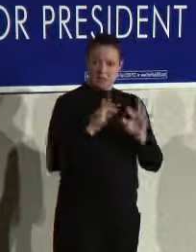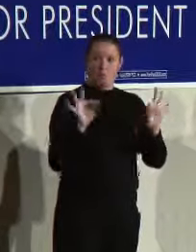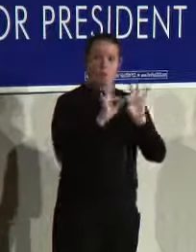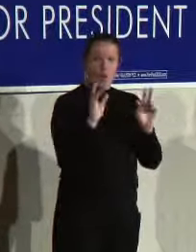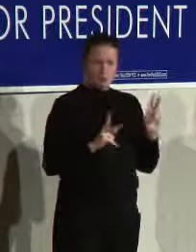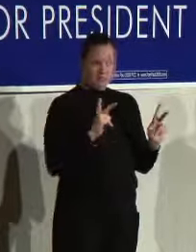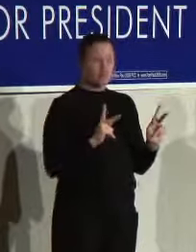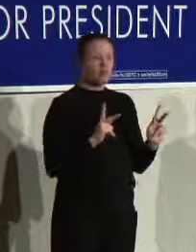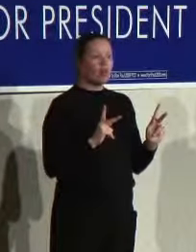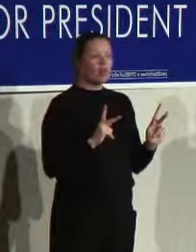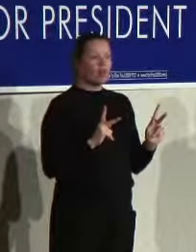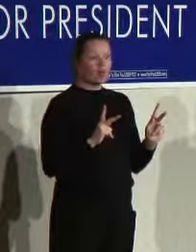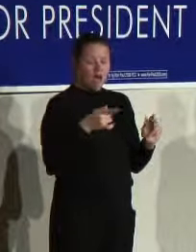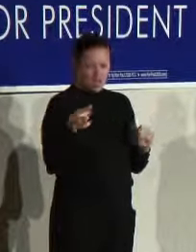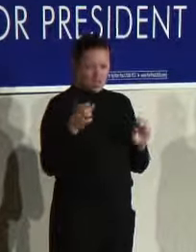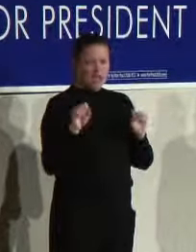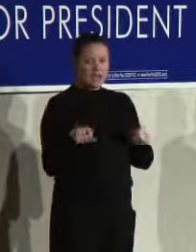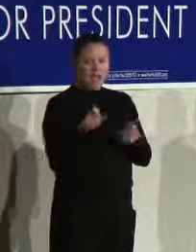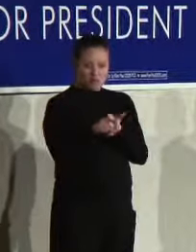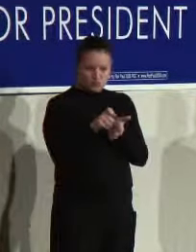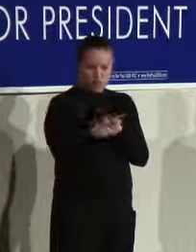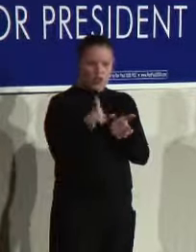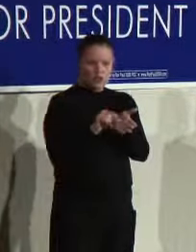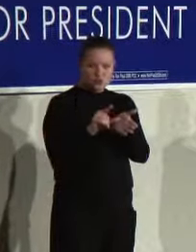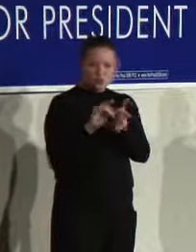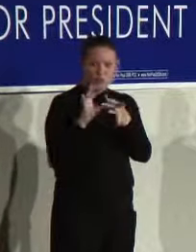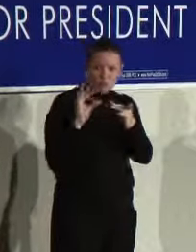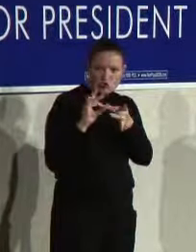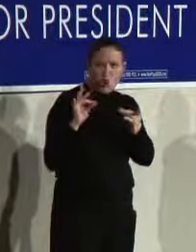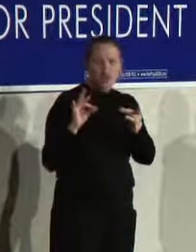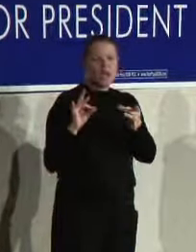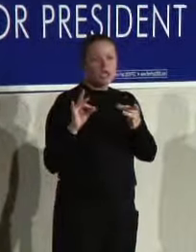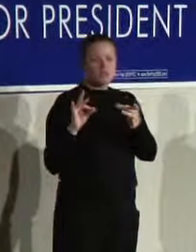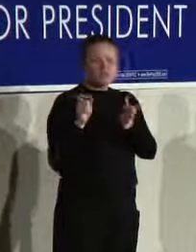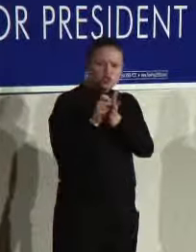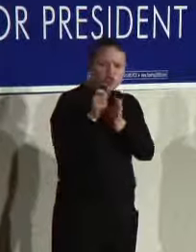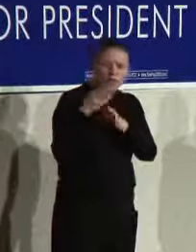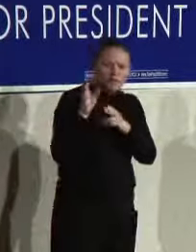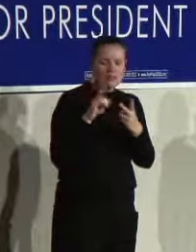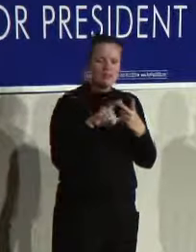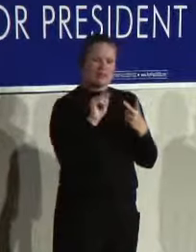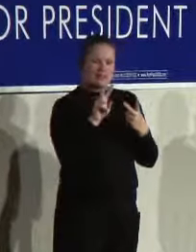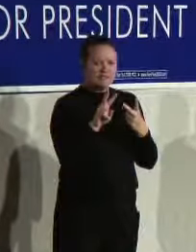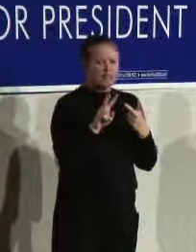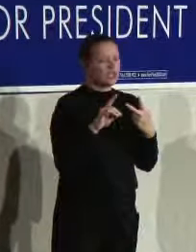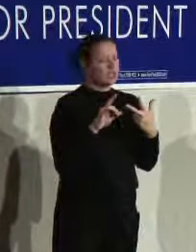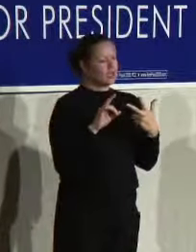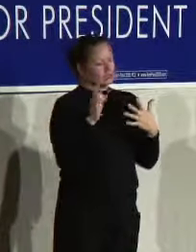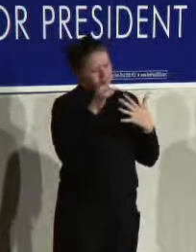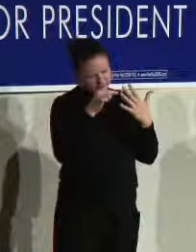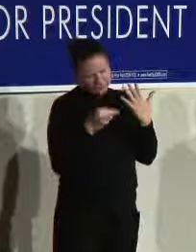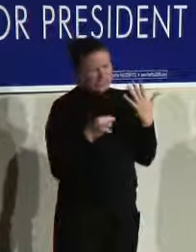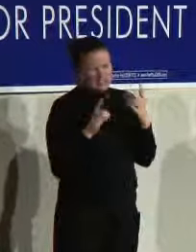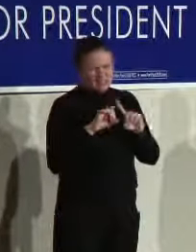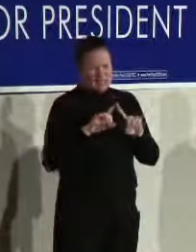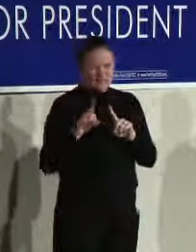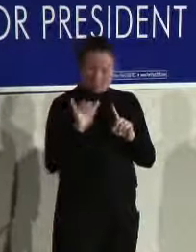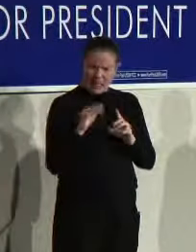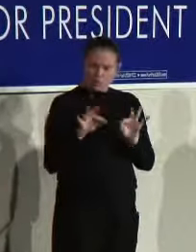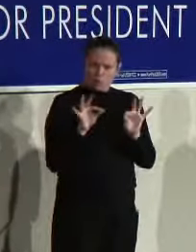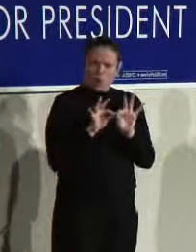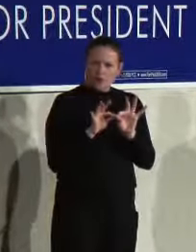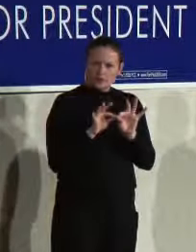they literally are writing for newspapers, and they're in journalism, they're in television, and all of these things. So